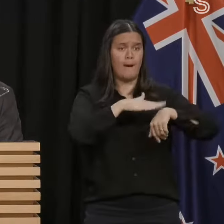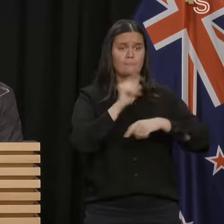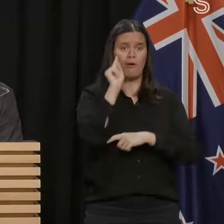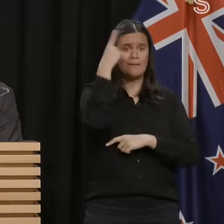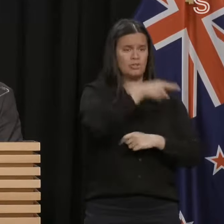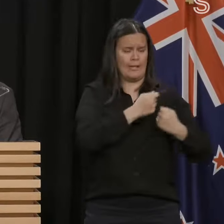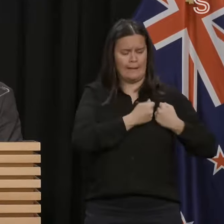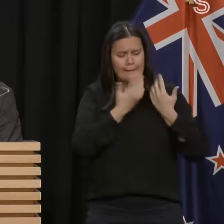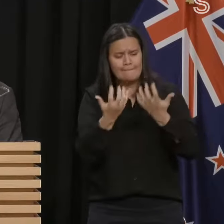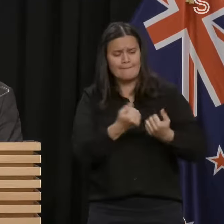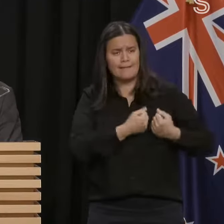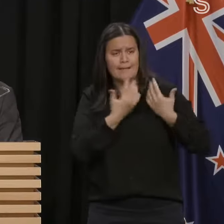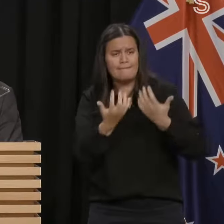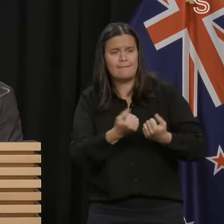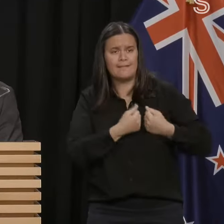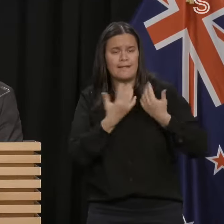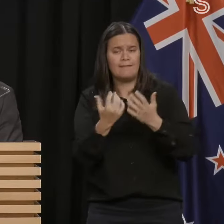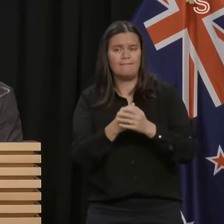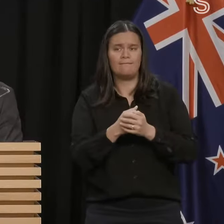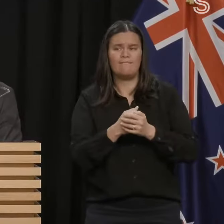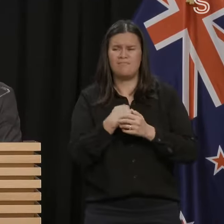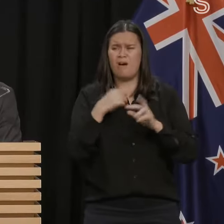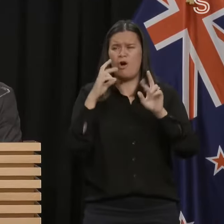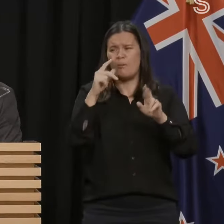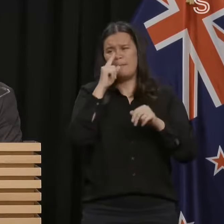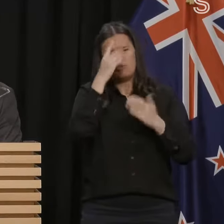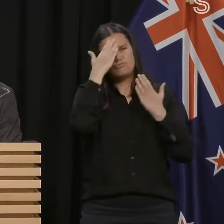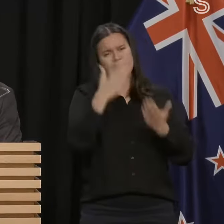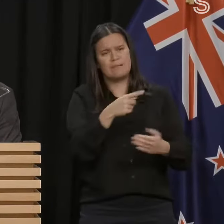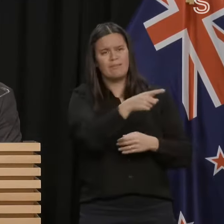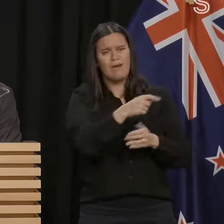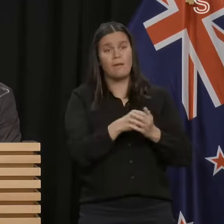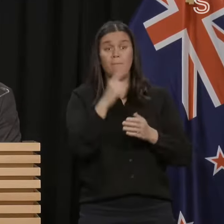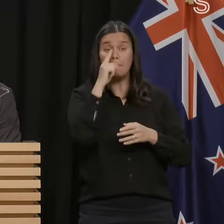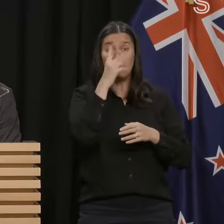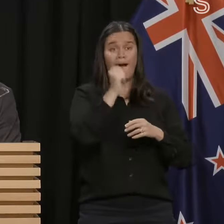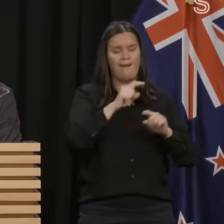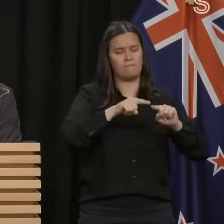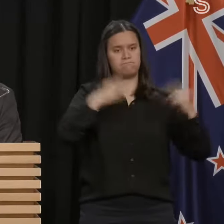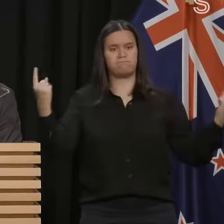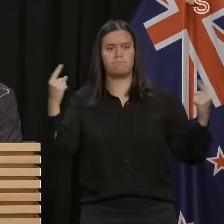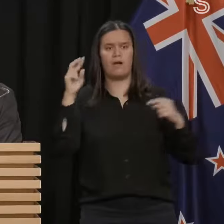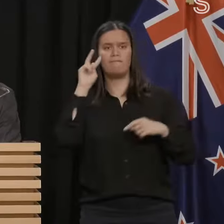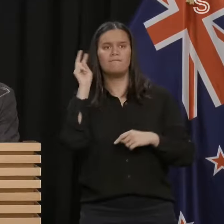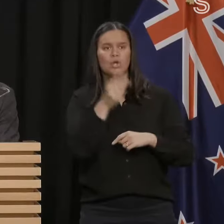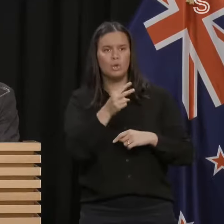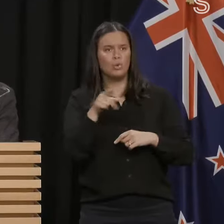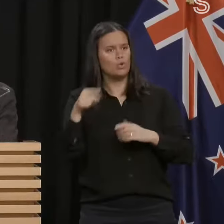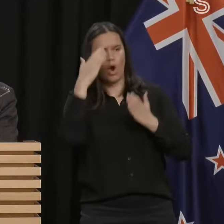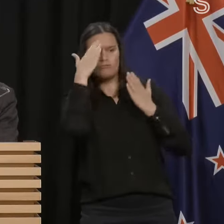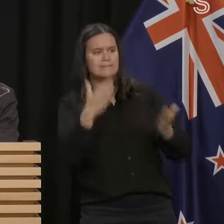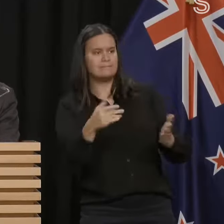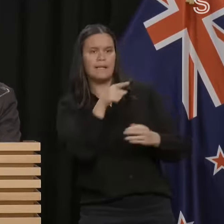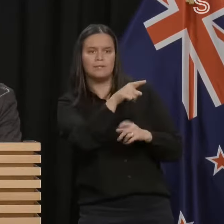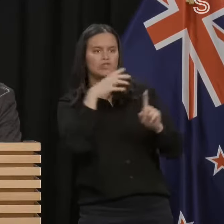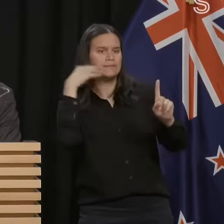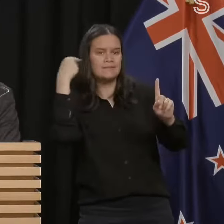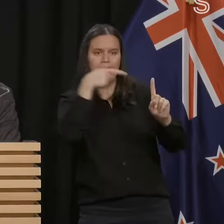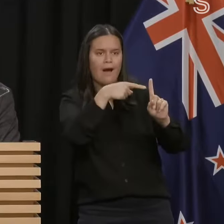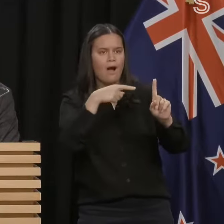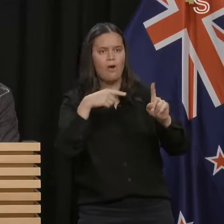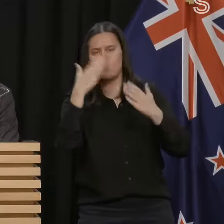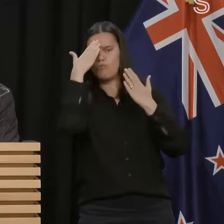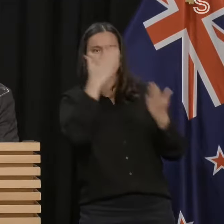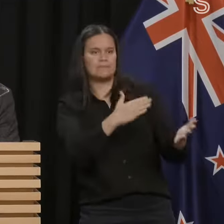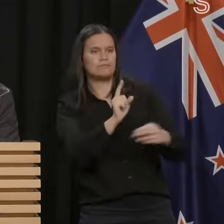already respect that, and I would hope that those who are on the fringes, who perhaps haven't always respected Jacinda or the office that she held,